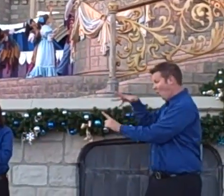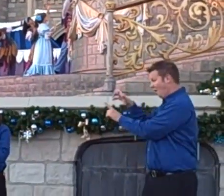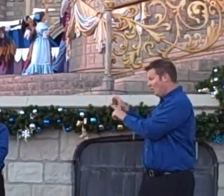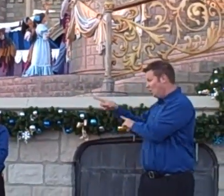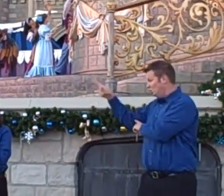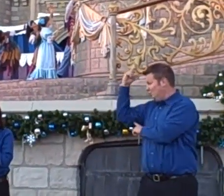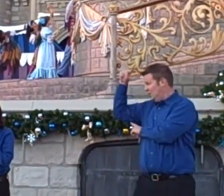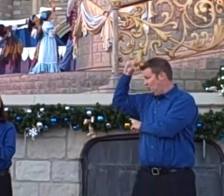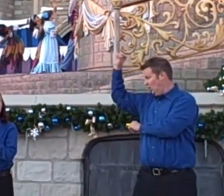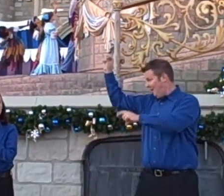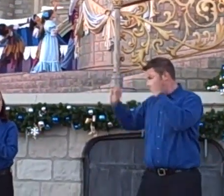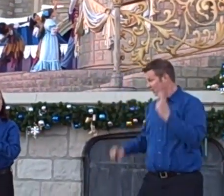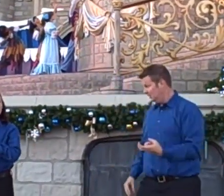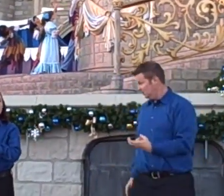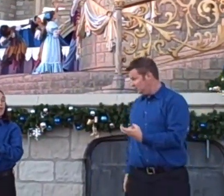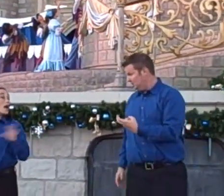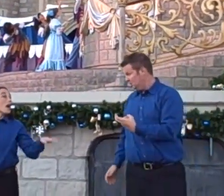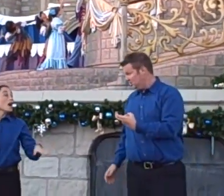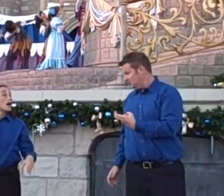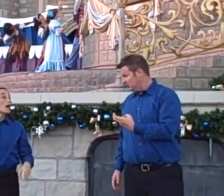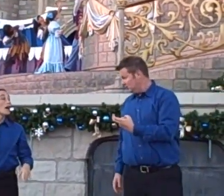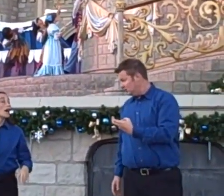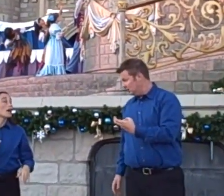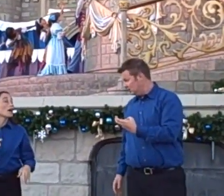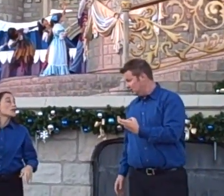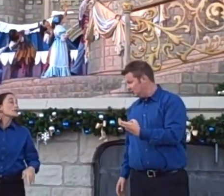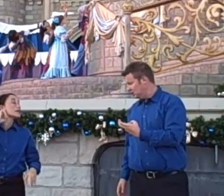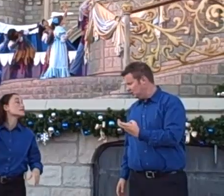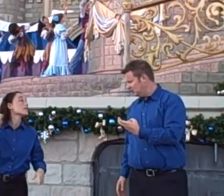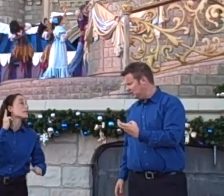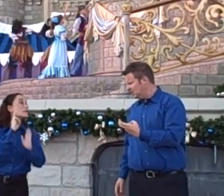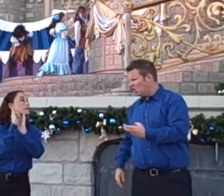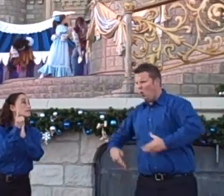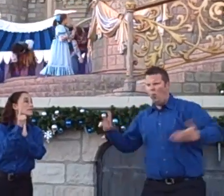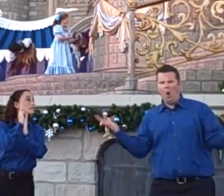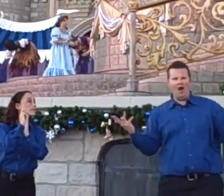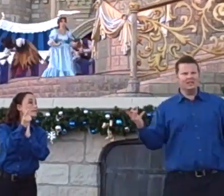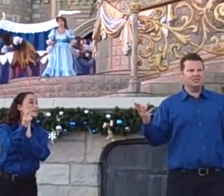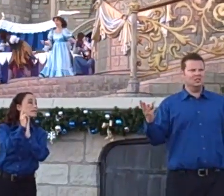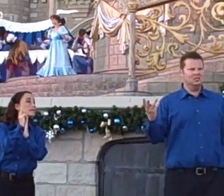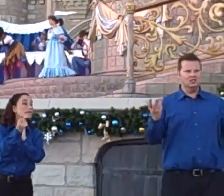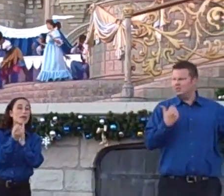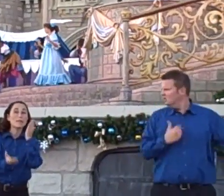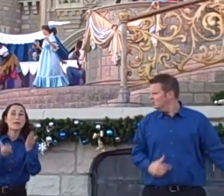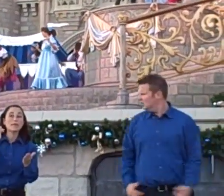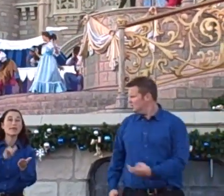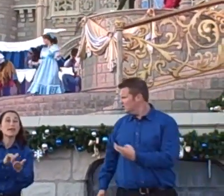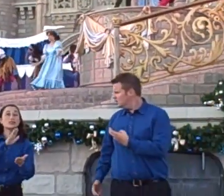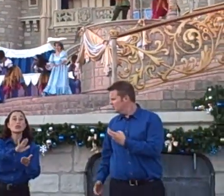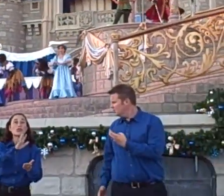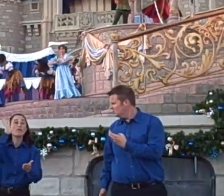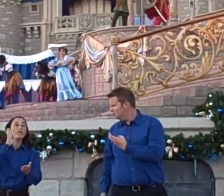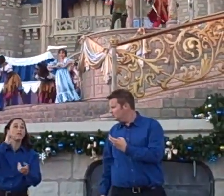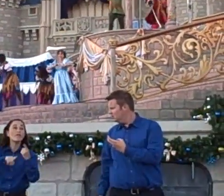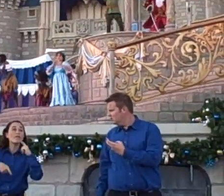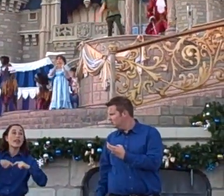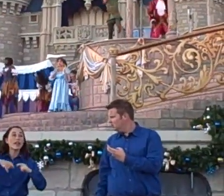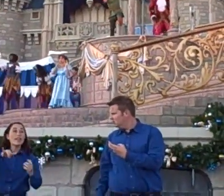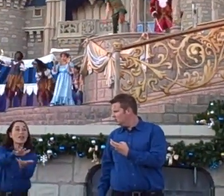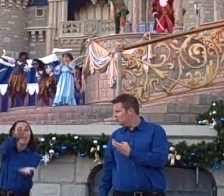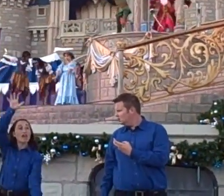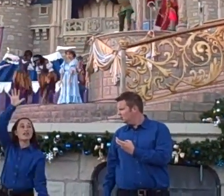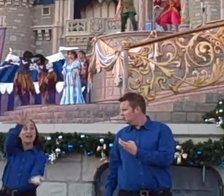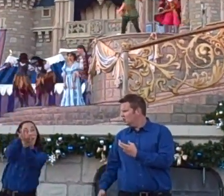This time, Peter Pan. I say, Captain, do you hear something? What? Do you think it could be your old friend,